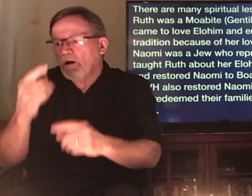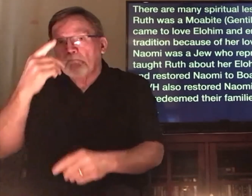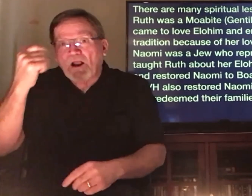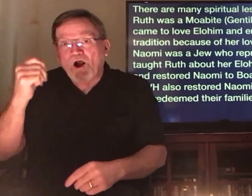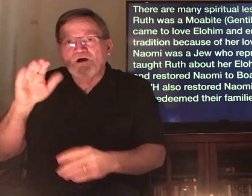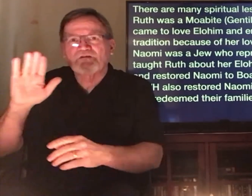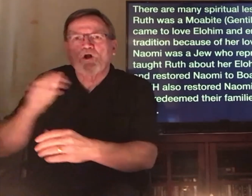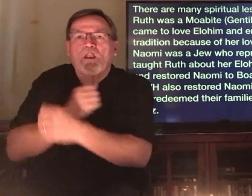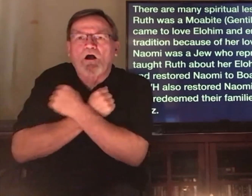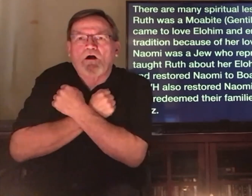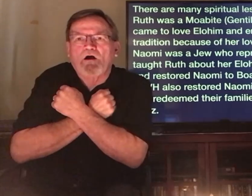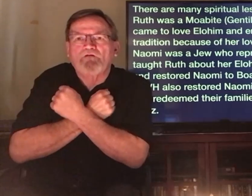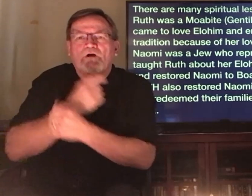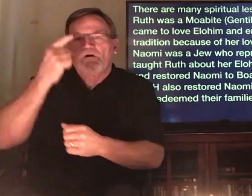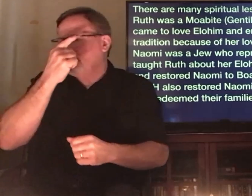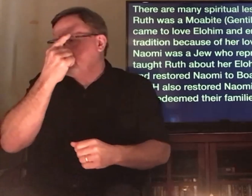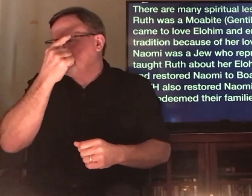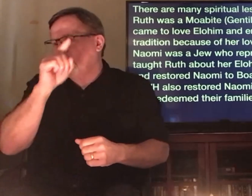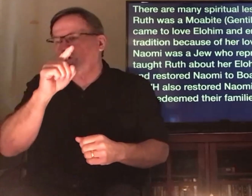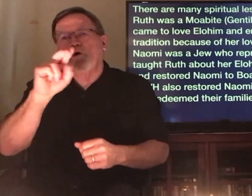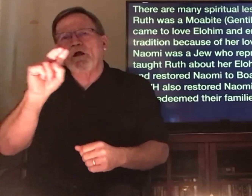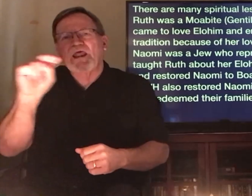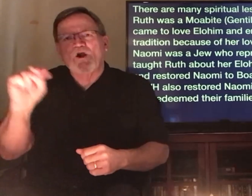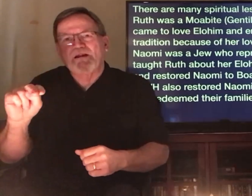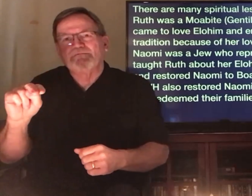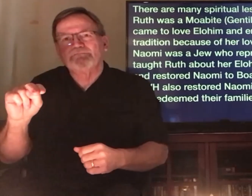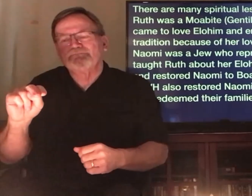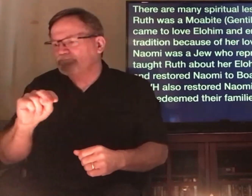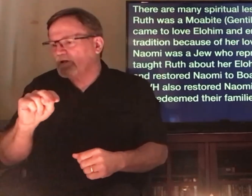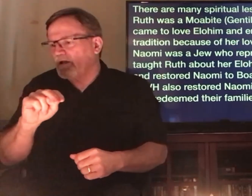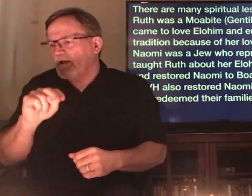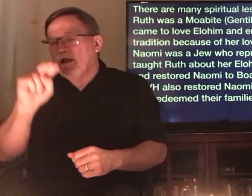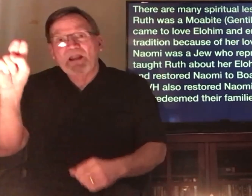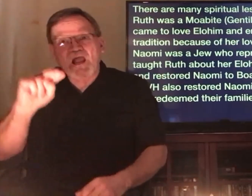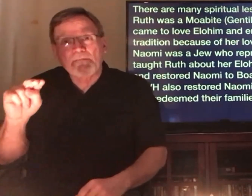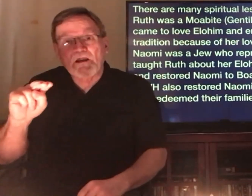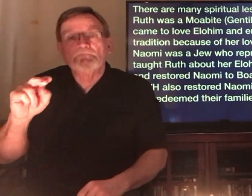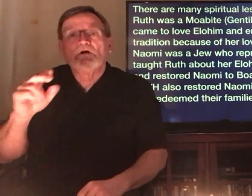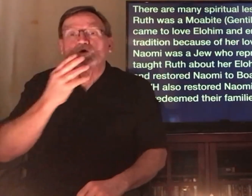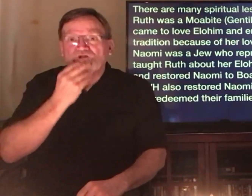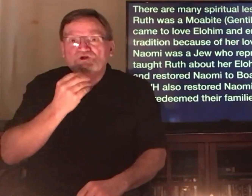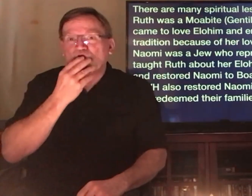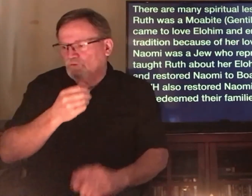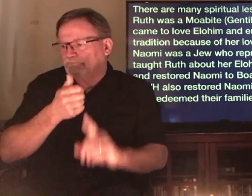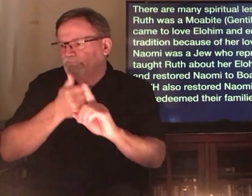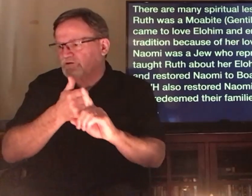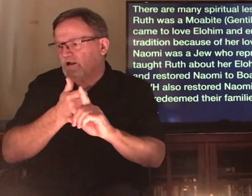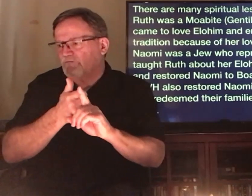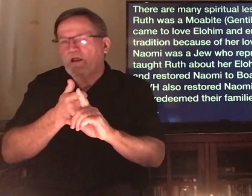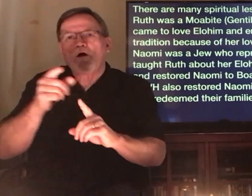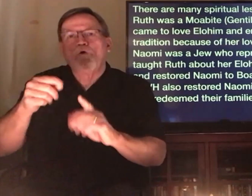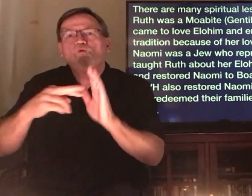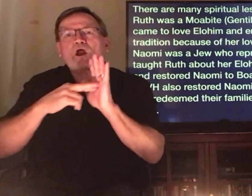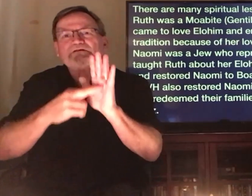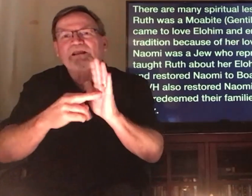So Boaz came to love Ruth because of her devotion, dedication,